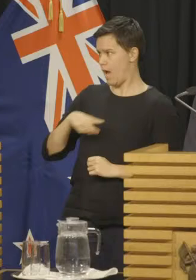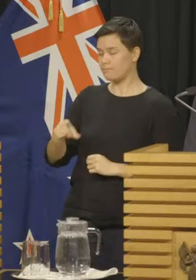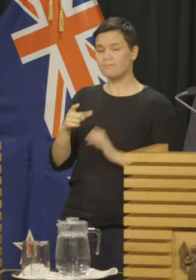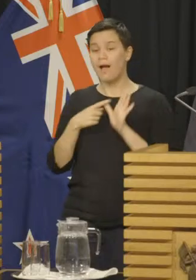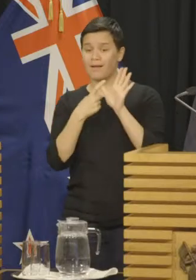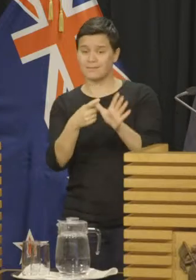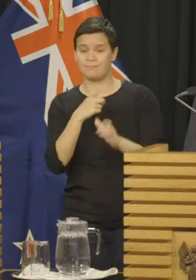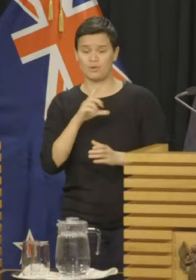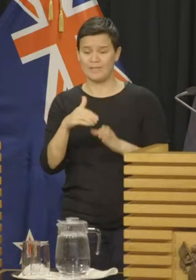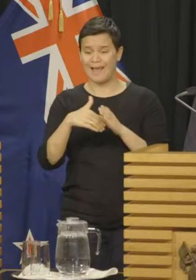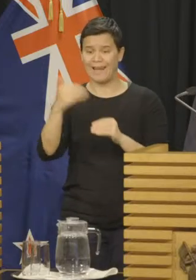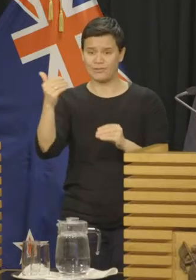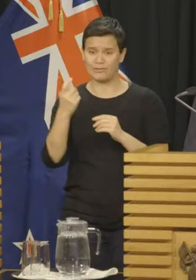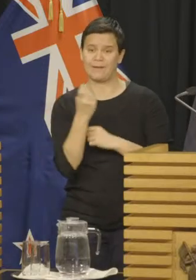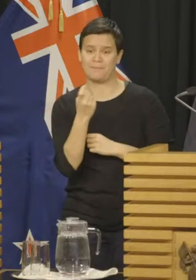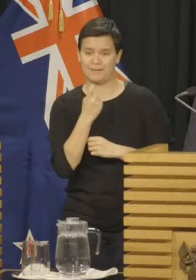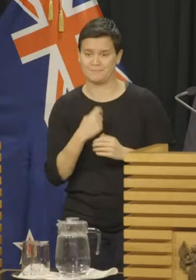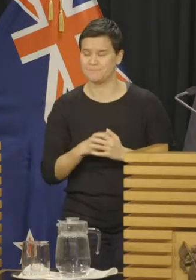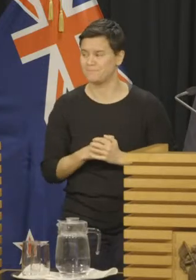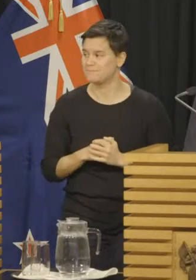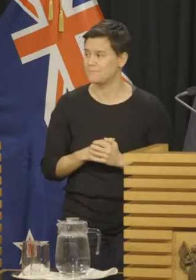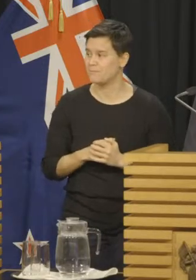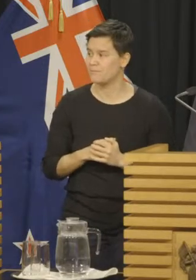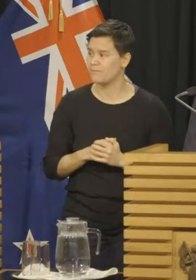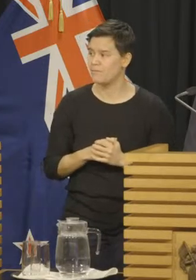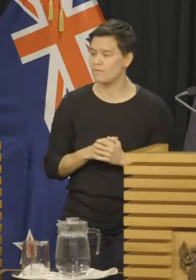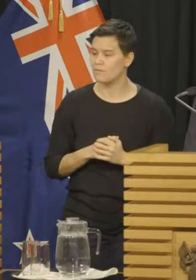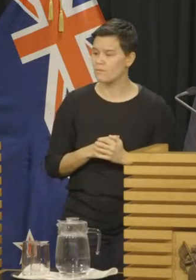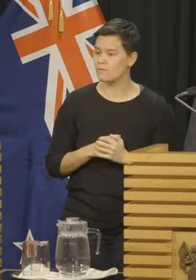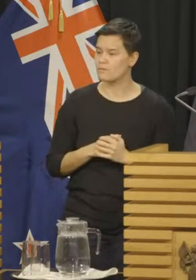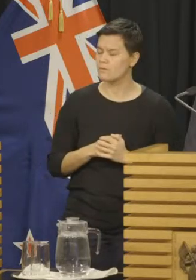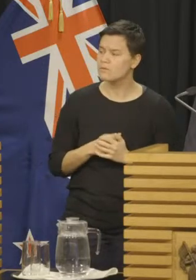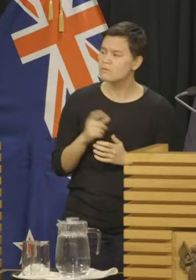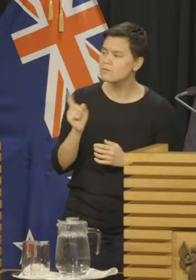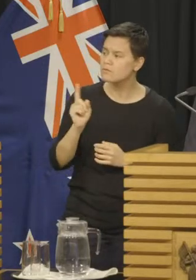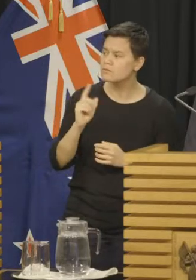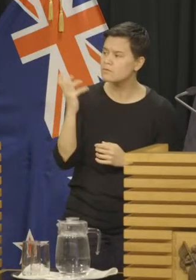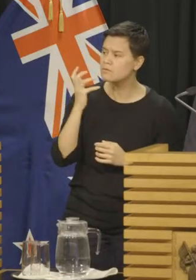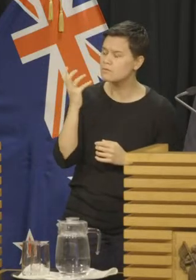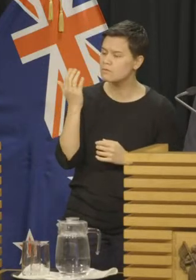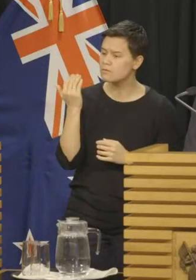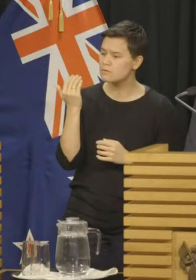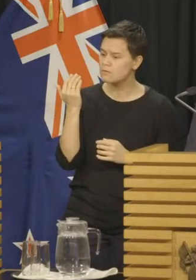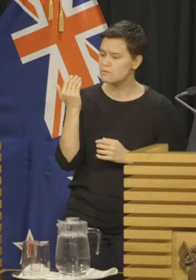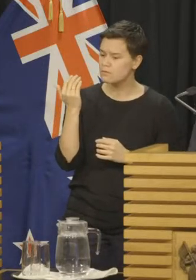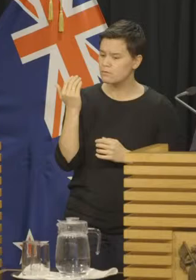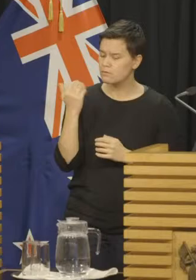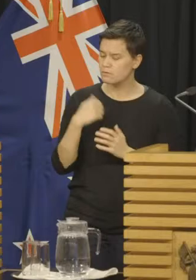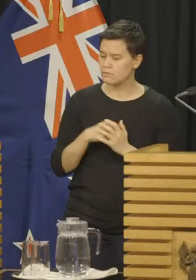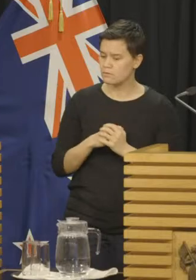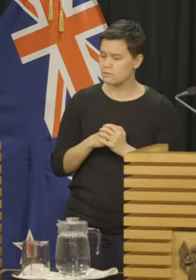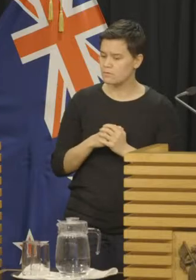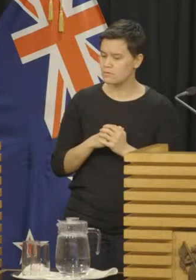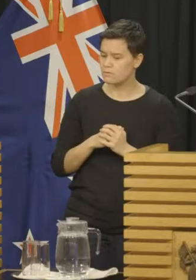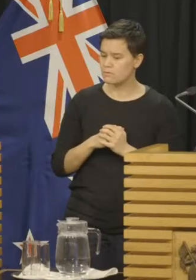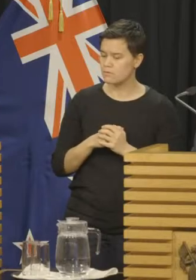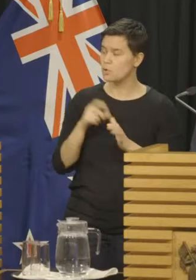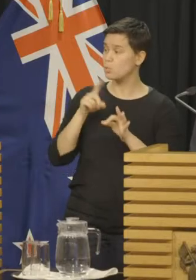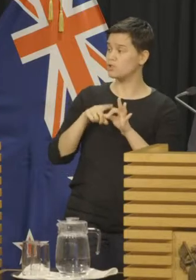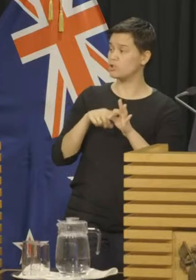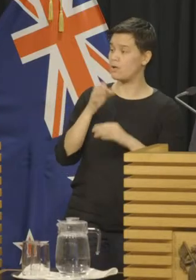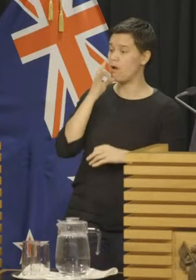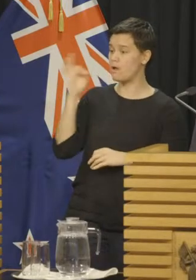about migrant exploitation measures come through Peters' office? Sorry, why did you'd have to give me a little bit more context there if you can. There's a couple of measures